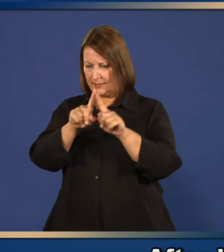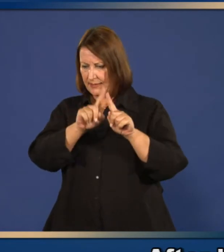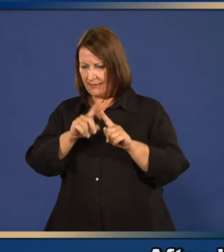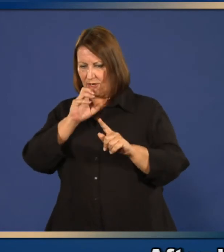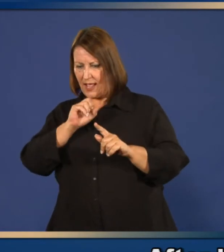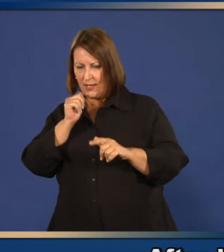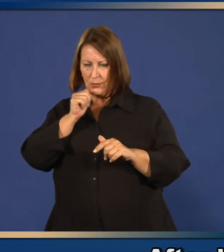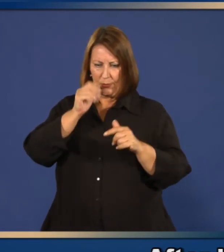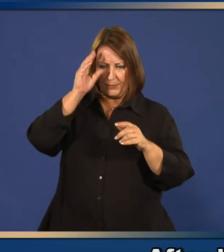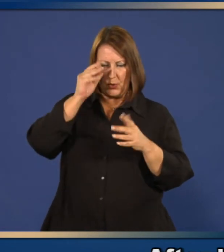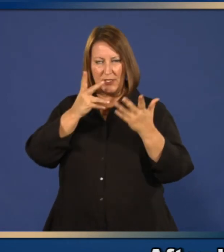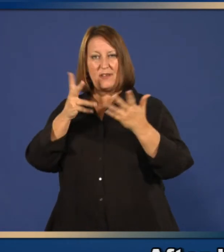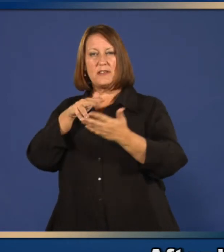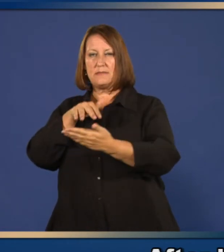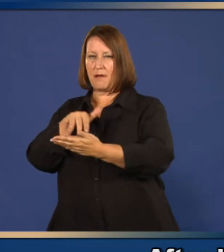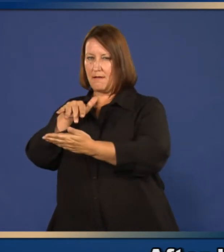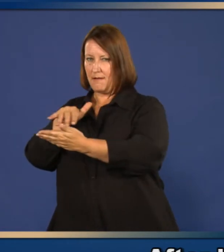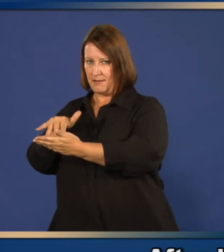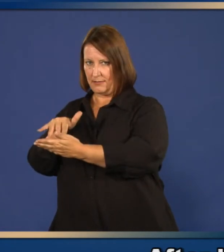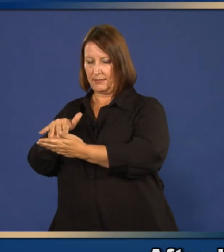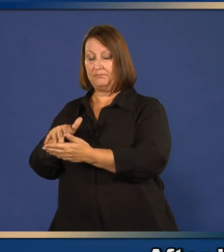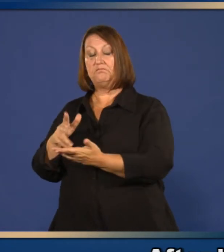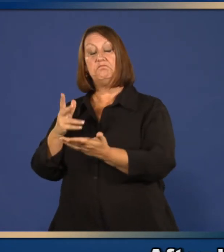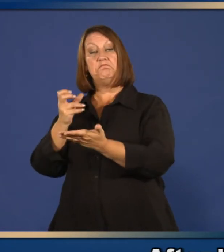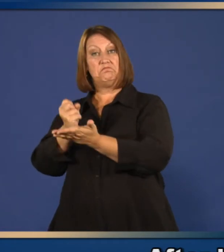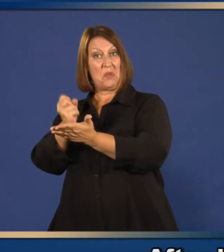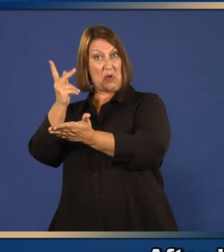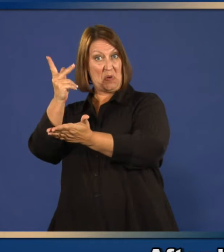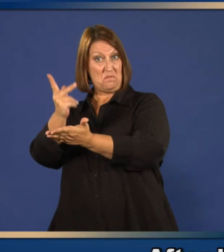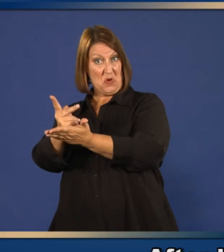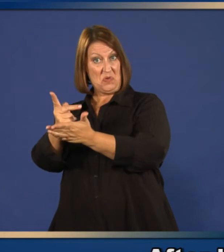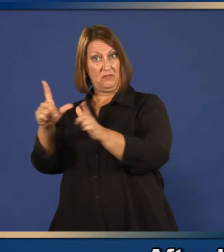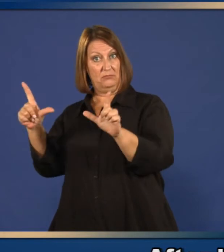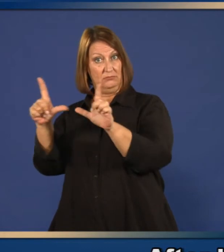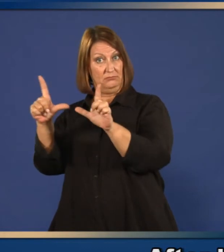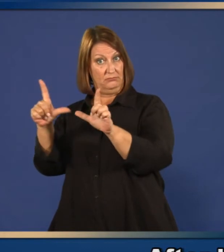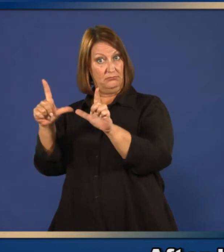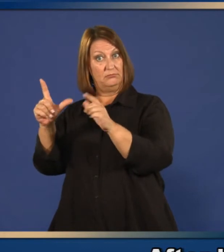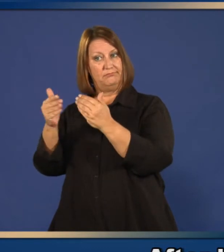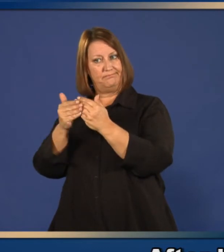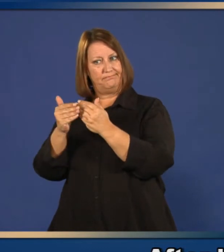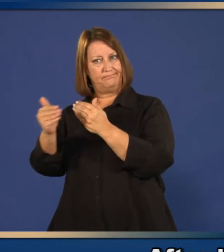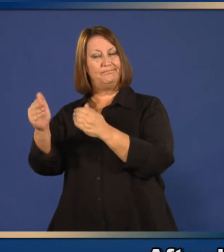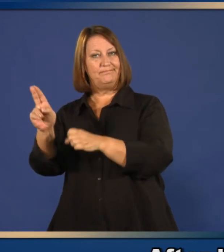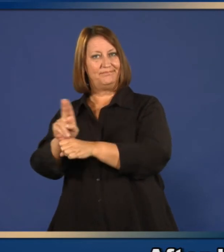After licensure, the federal government continues to monitor a